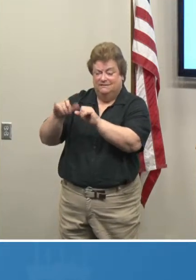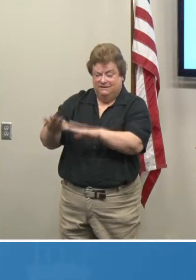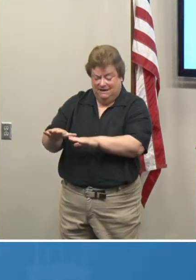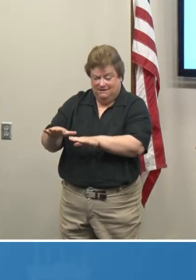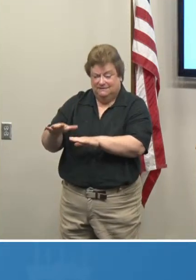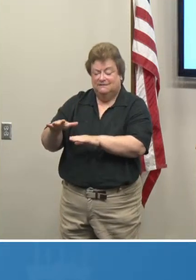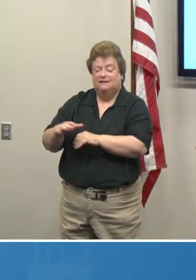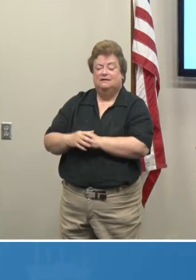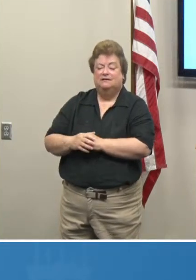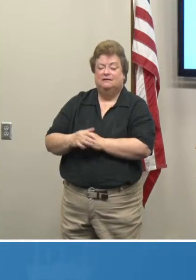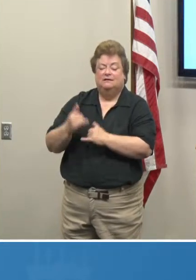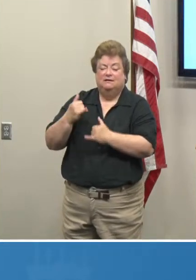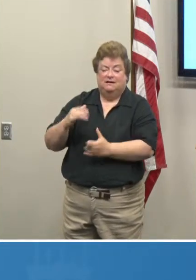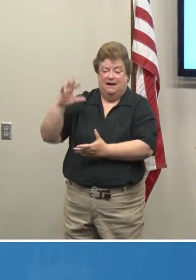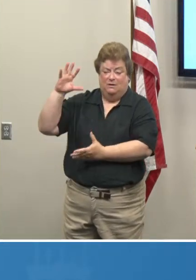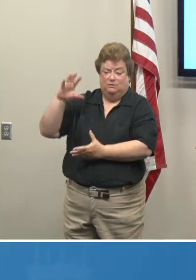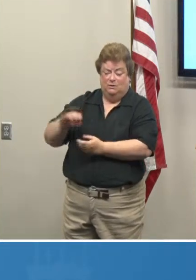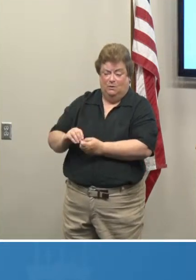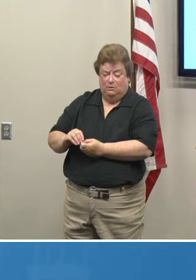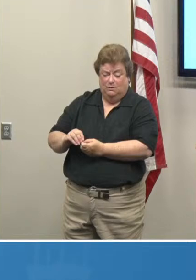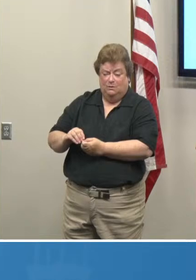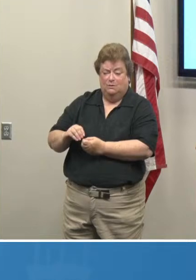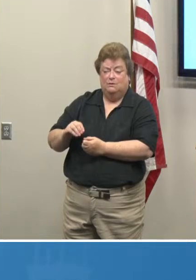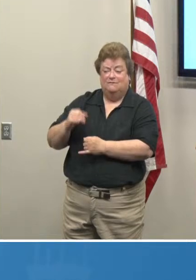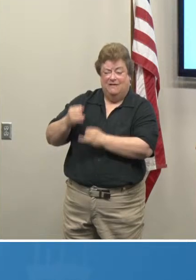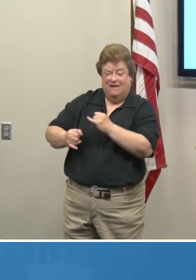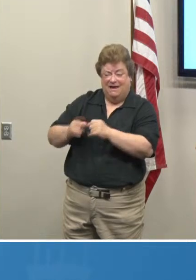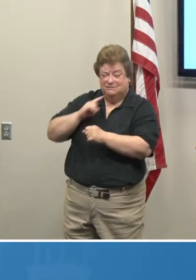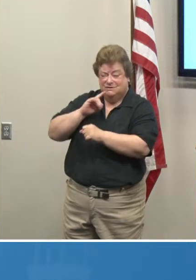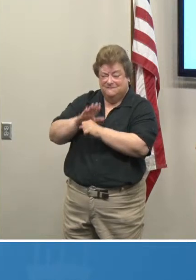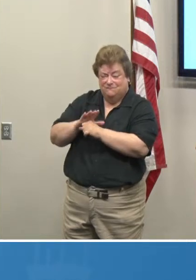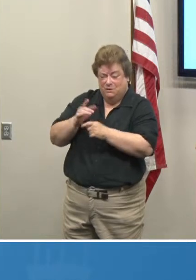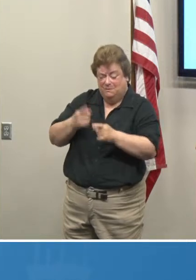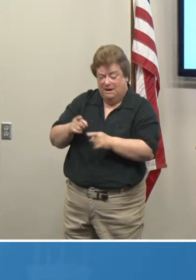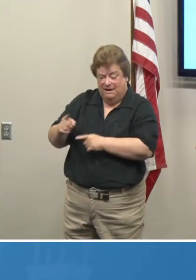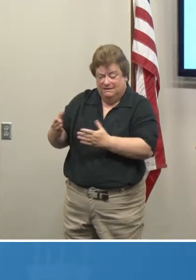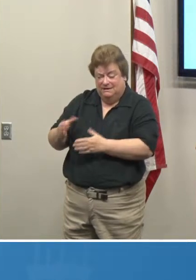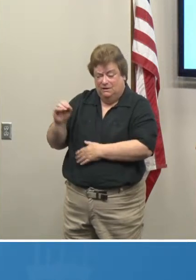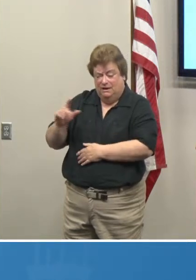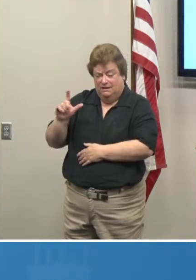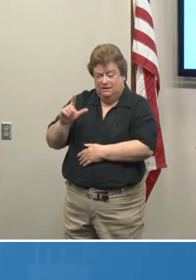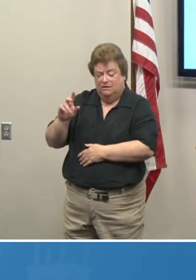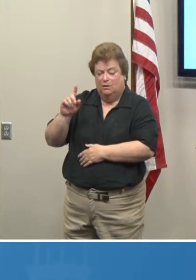COVID-19. That brings the total number of lab-confirmed cases in Lincoln to